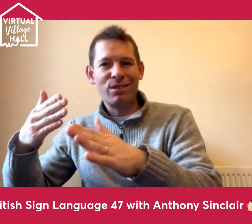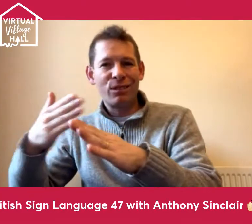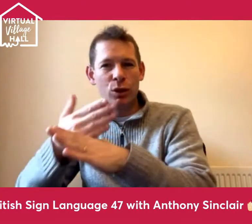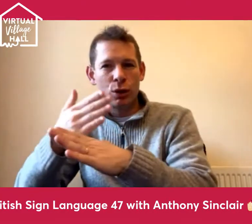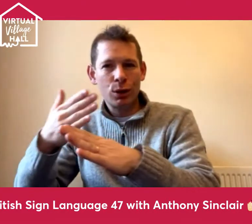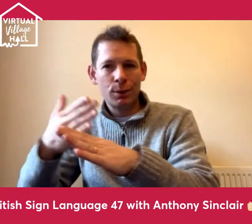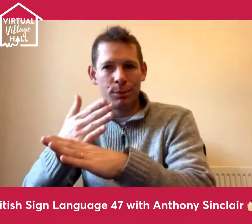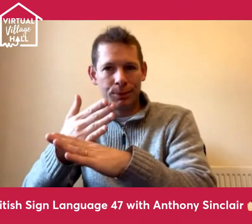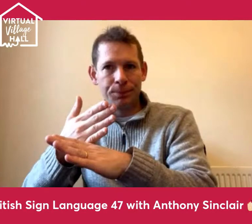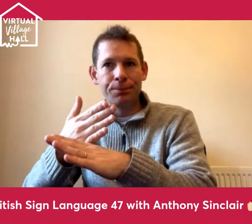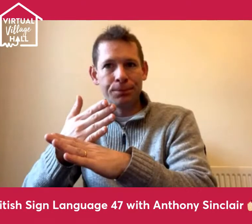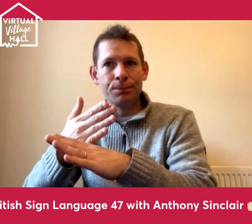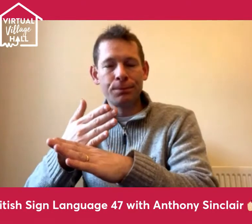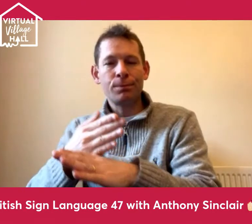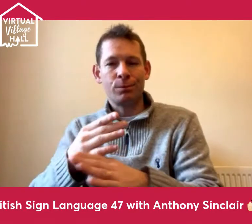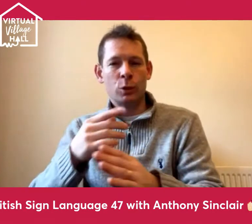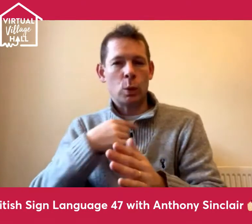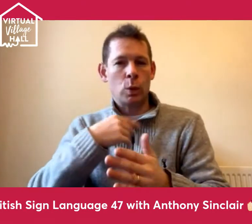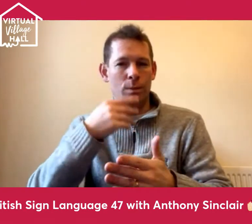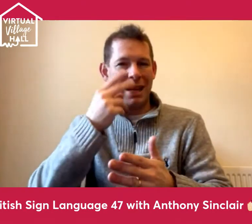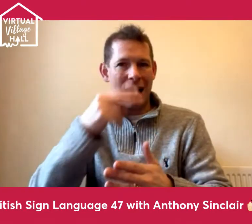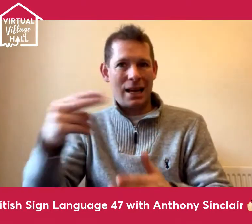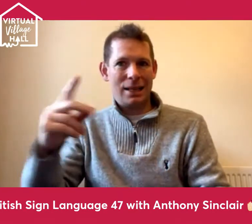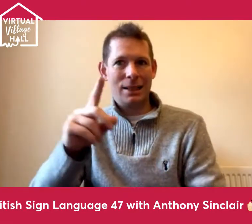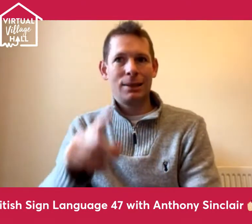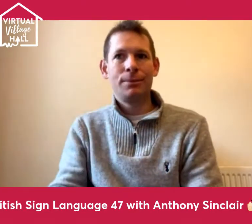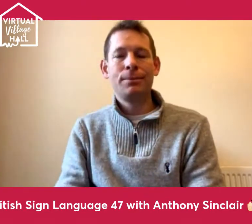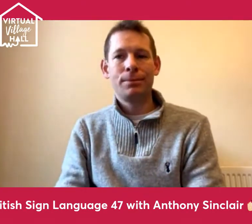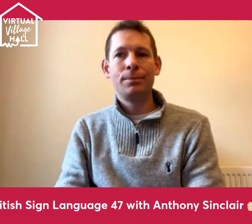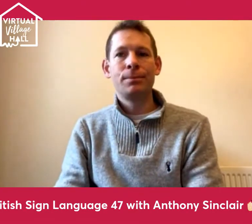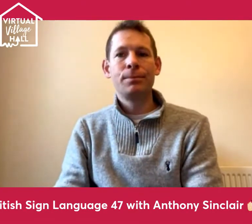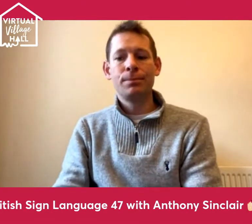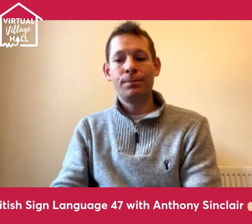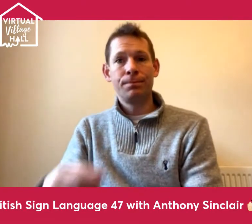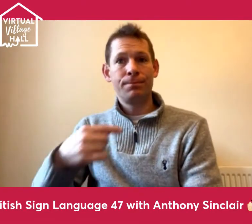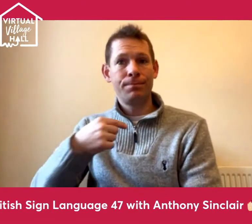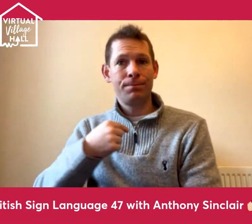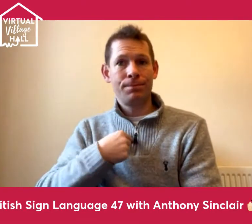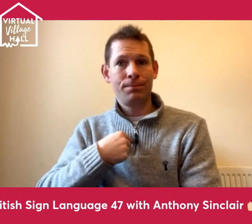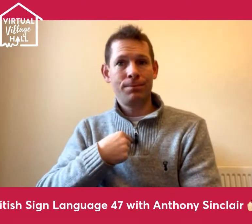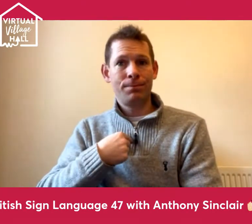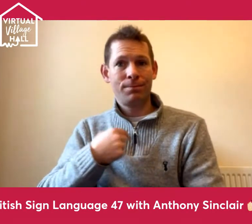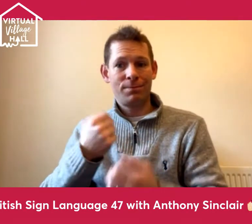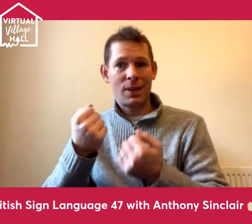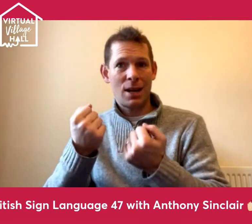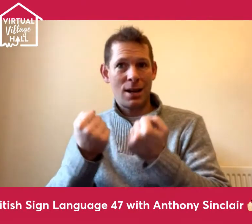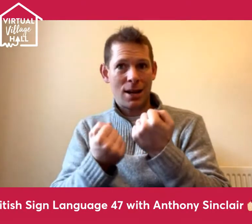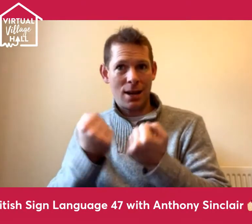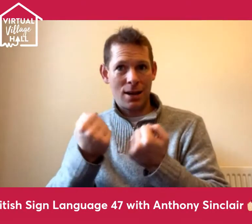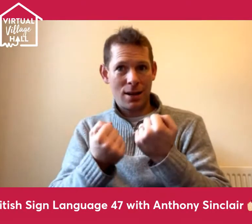restaurant. So drive is the verb. So let's watch that again. That's quite complicated. So